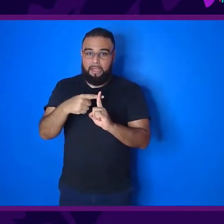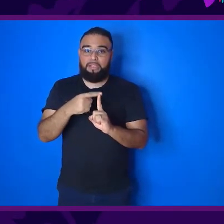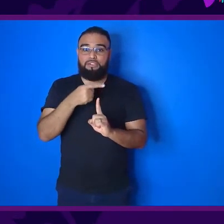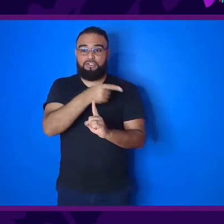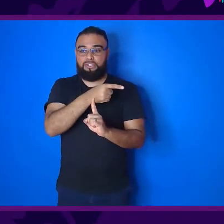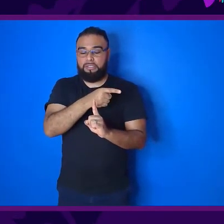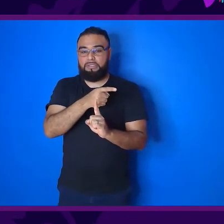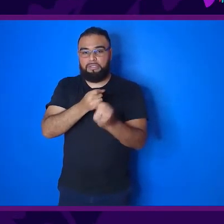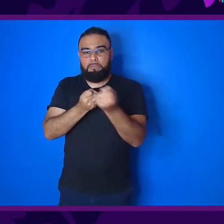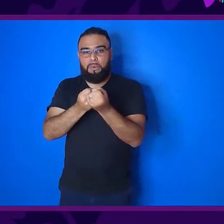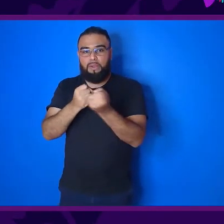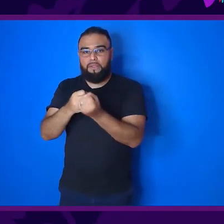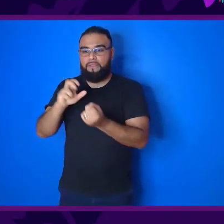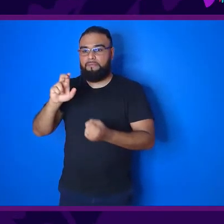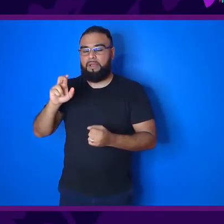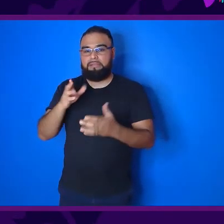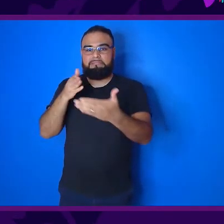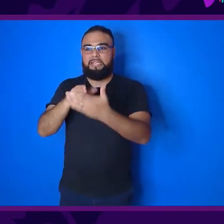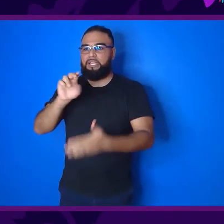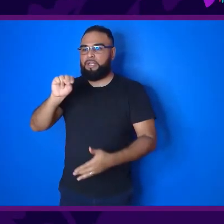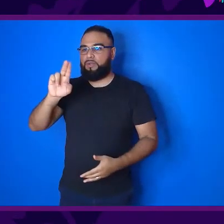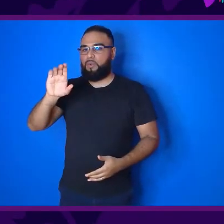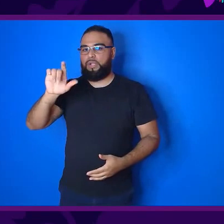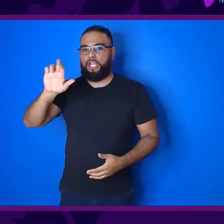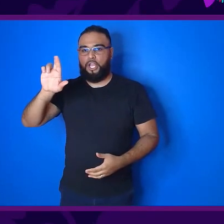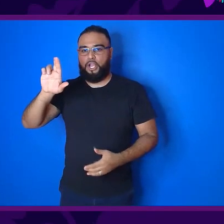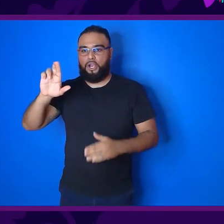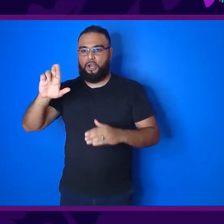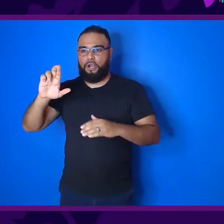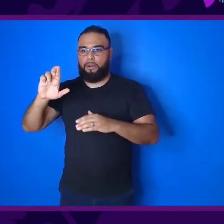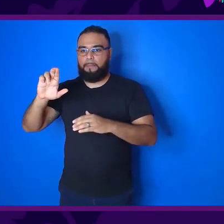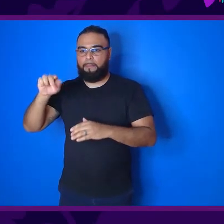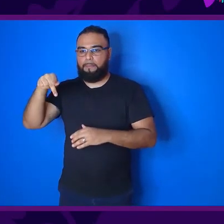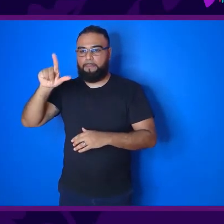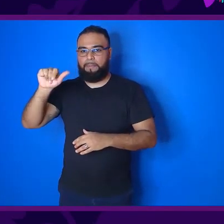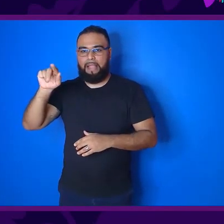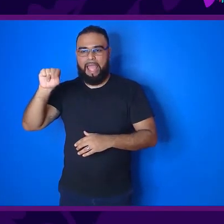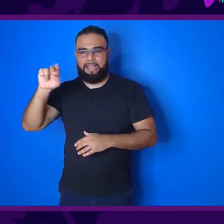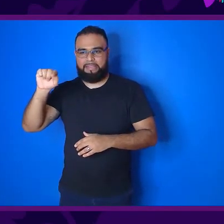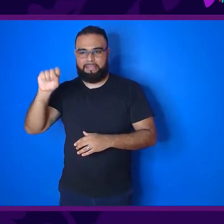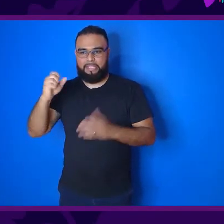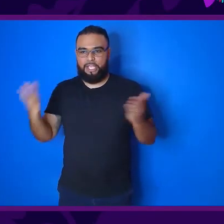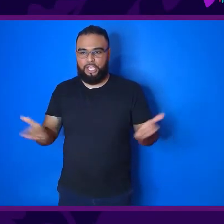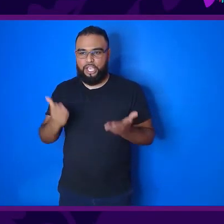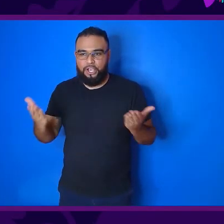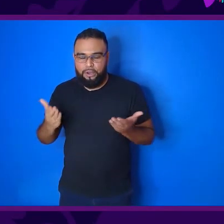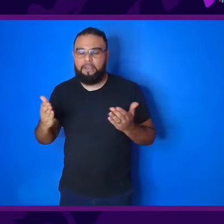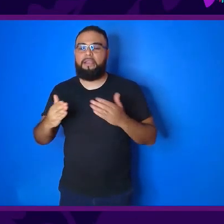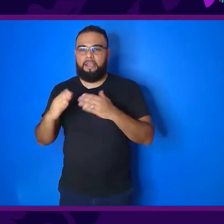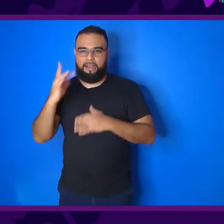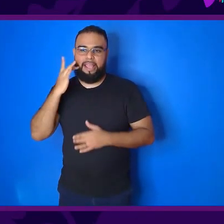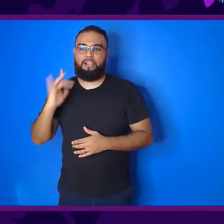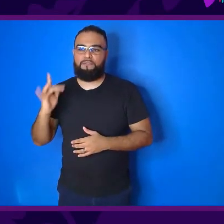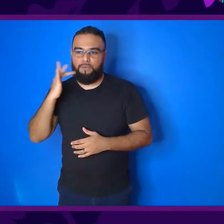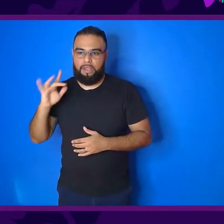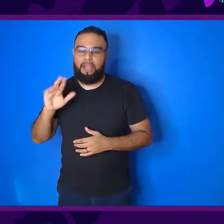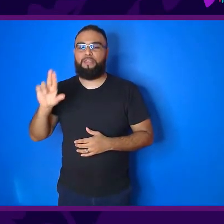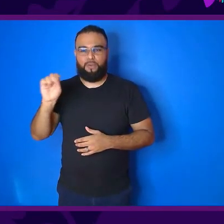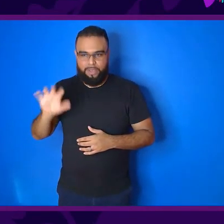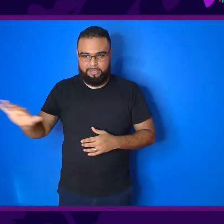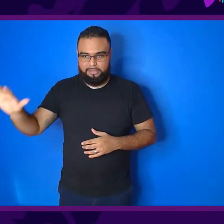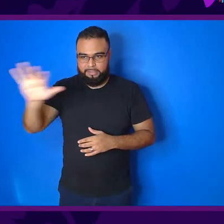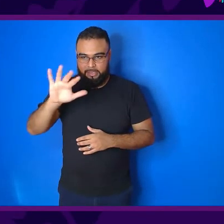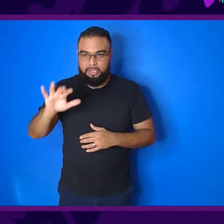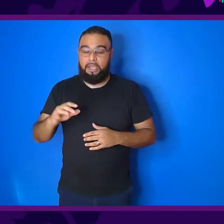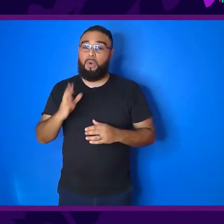the state of California. Because of her work, we only ended up with 2, but had it not been for her, there would have been maybe dozens, and our state would have been in such